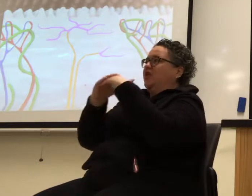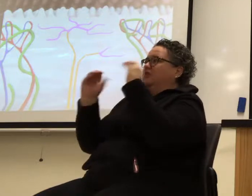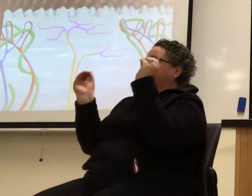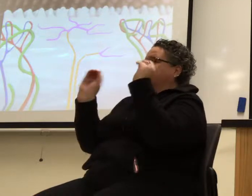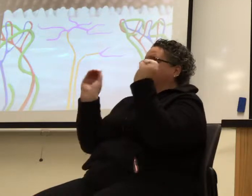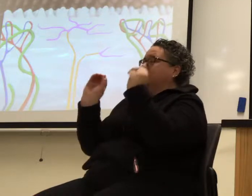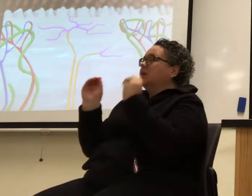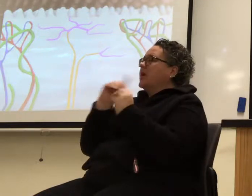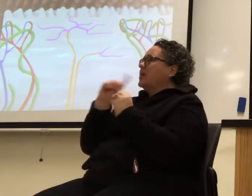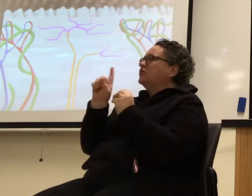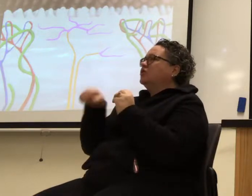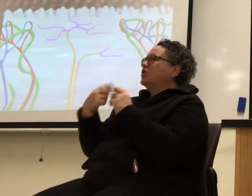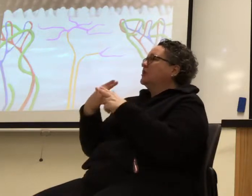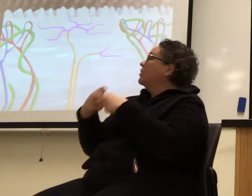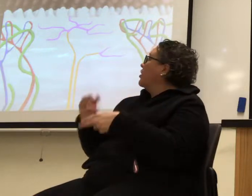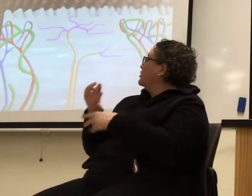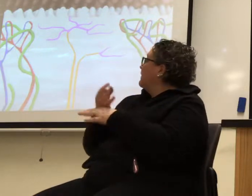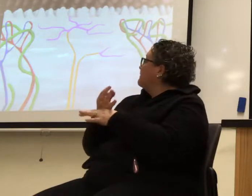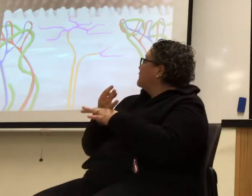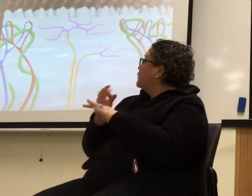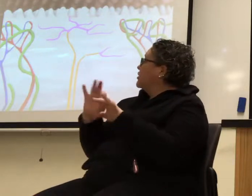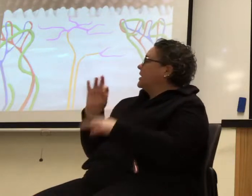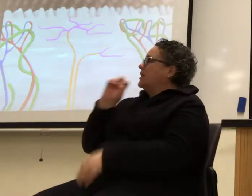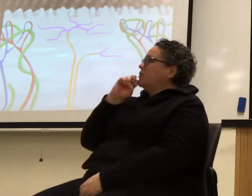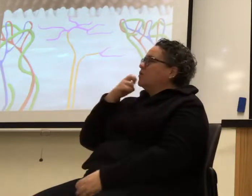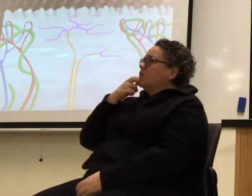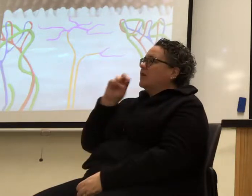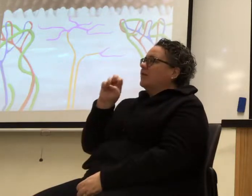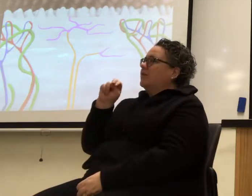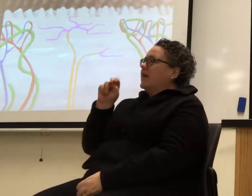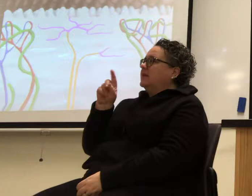I highlighted some in purple there.